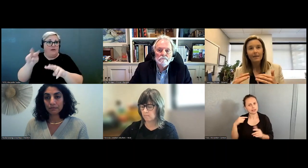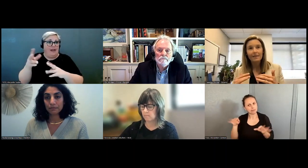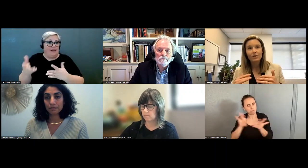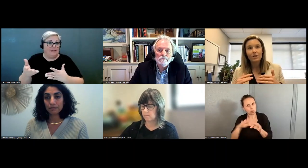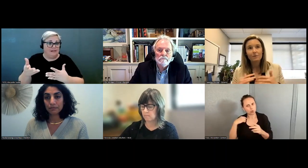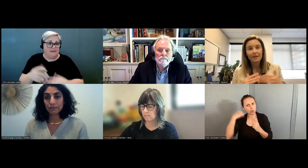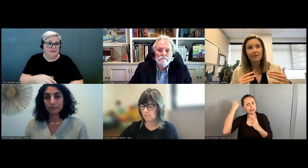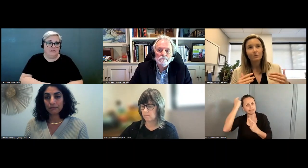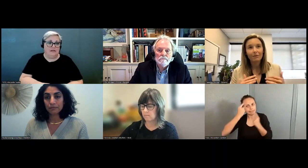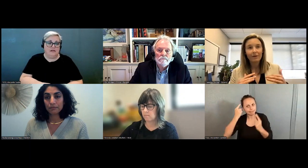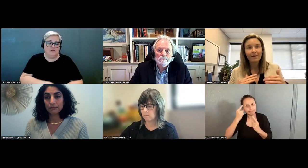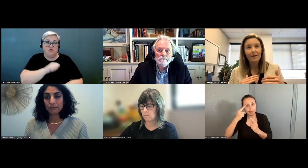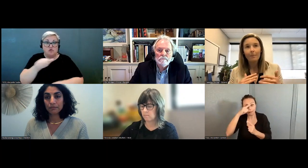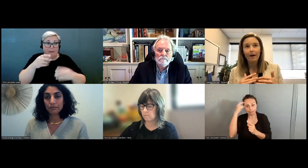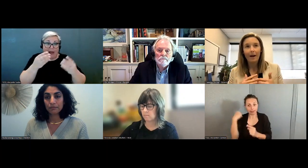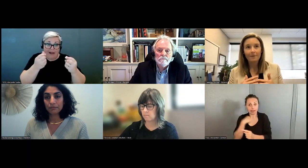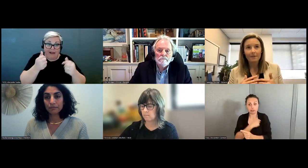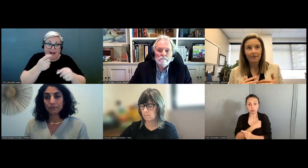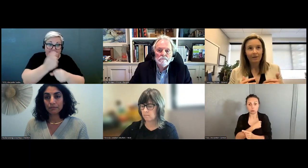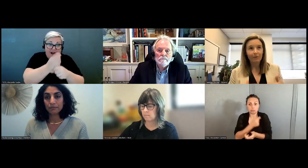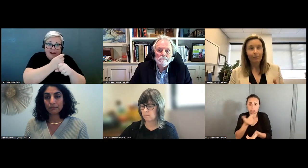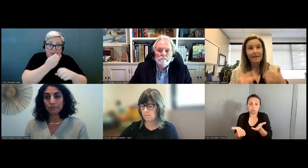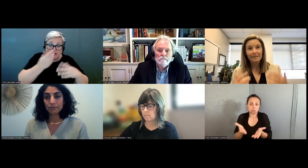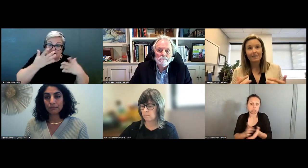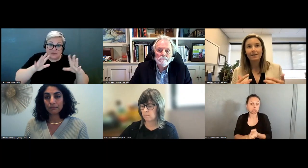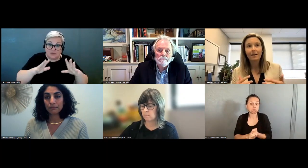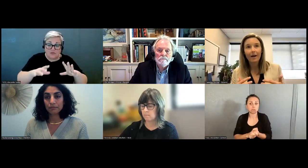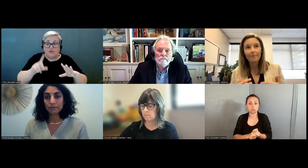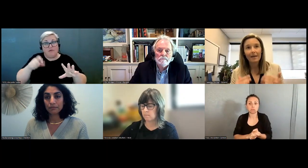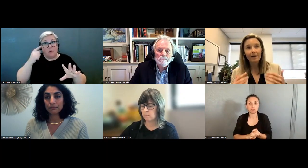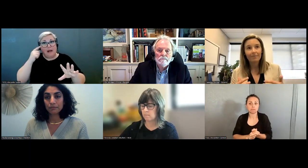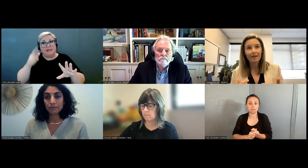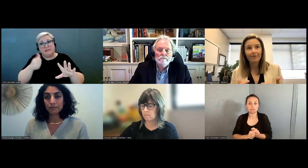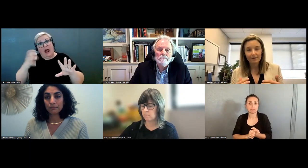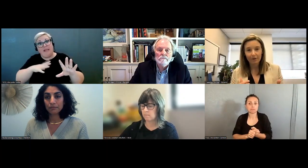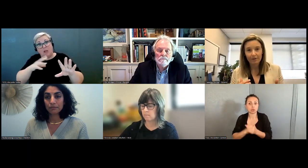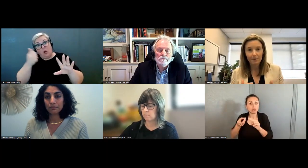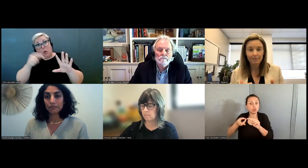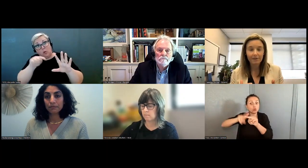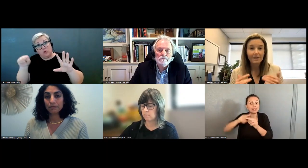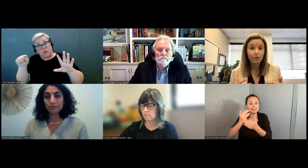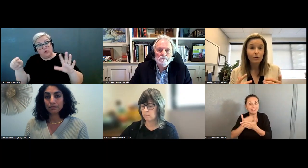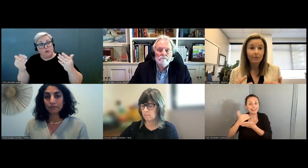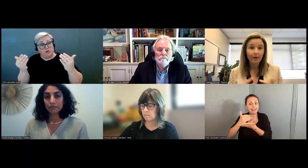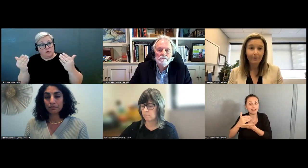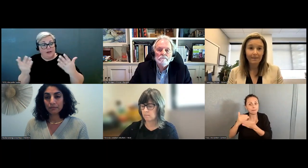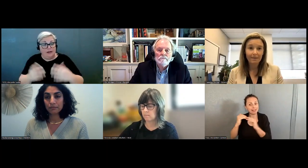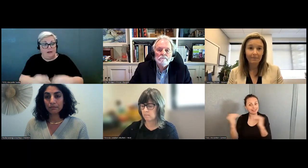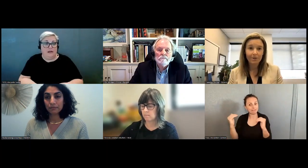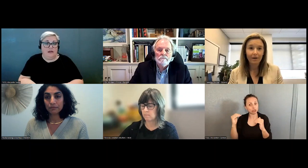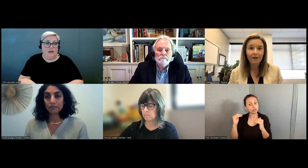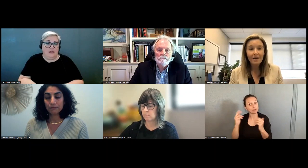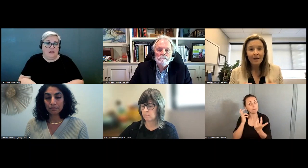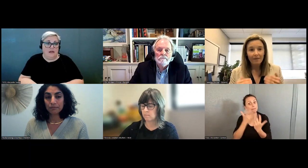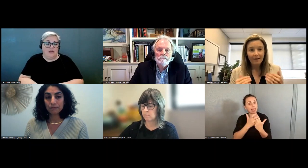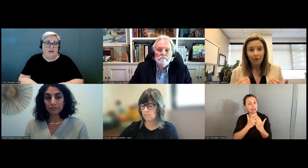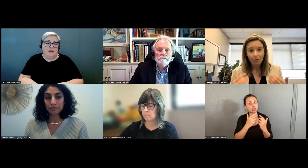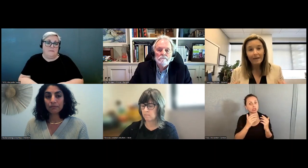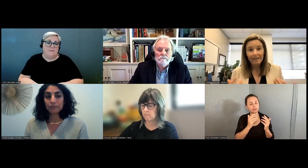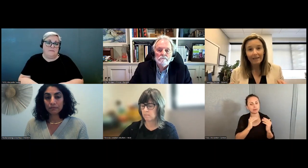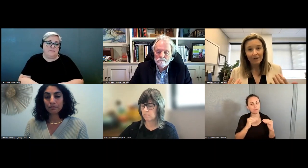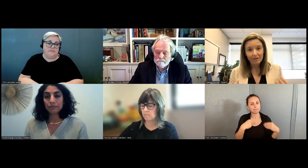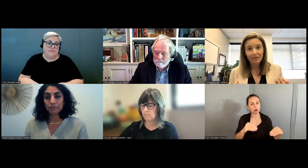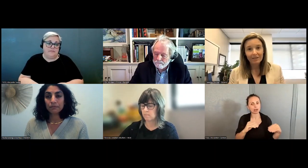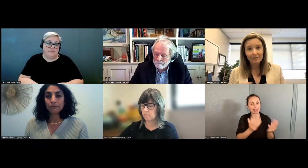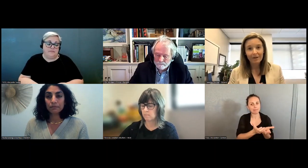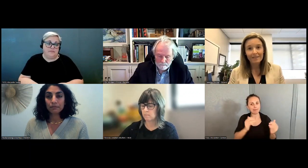consider, because just because we've perhaps raised income levels of persons with disability to the market basket measure, they